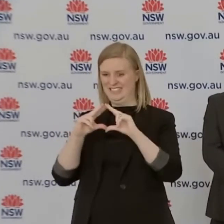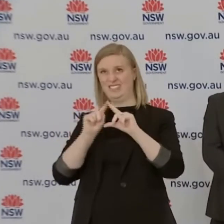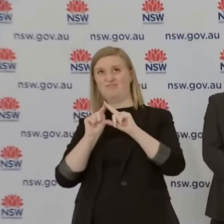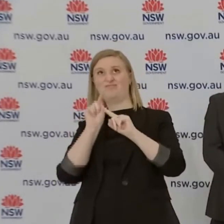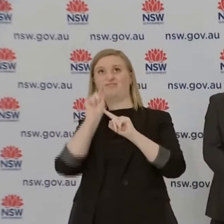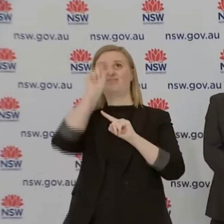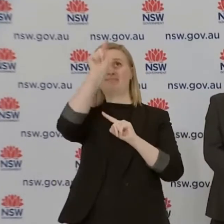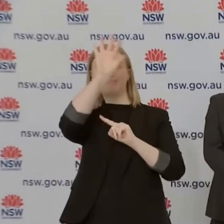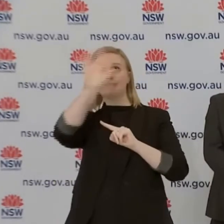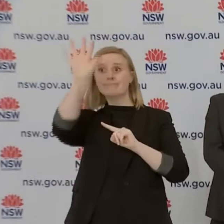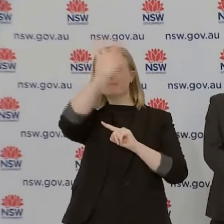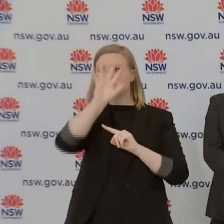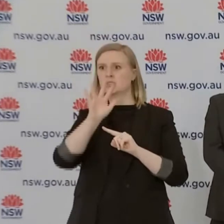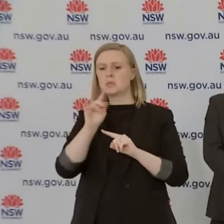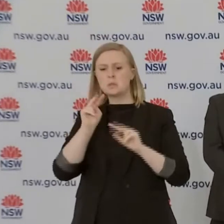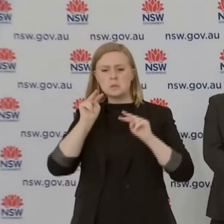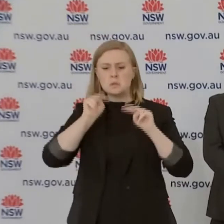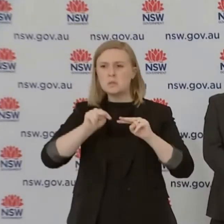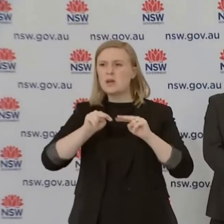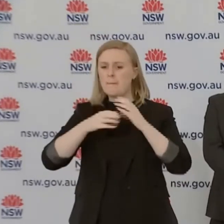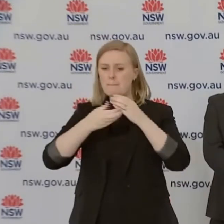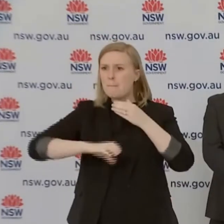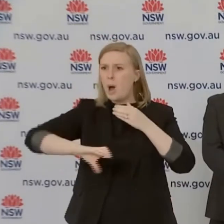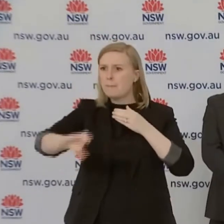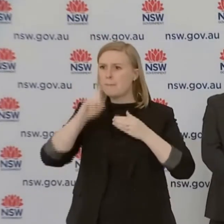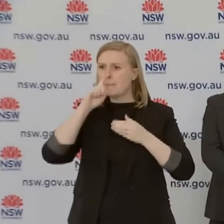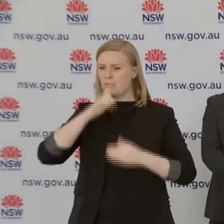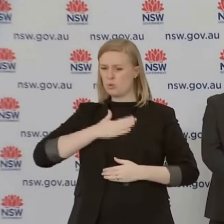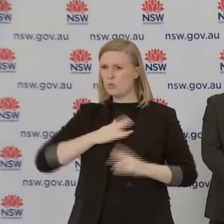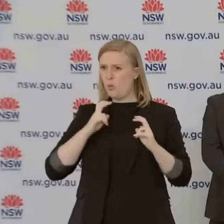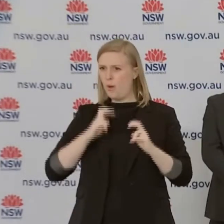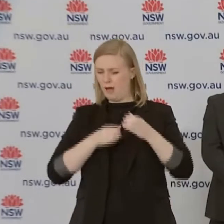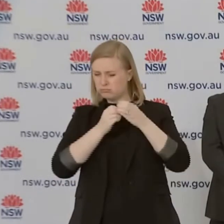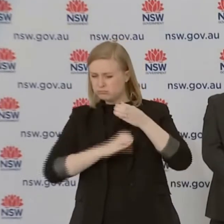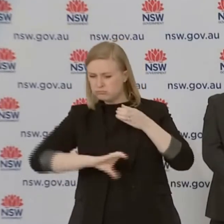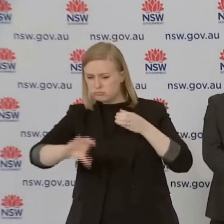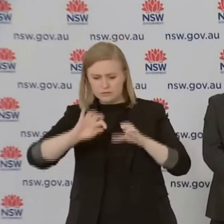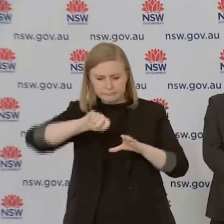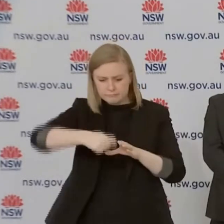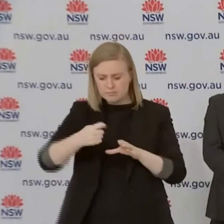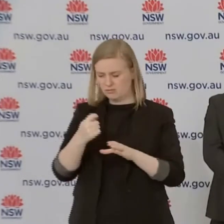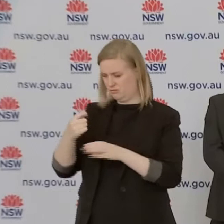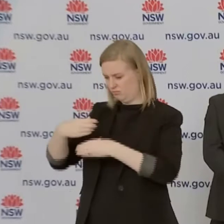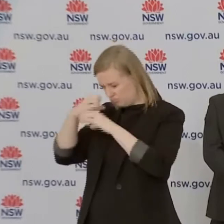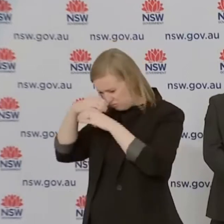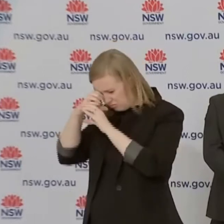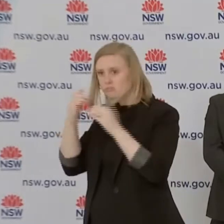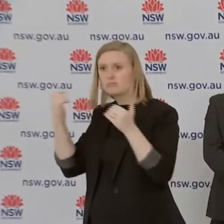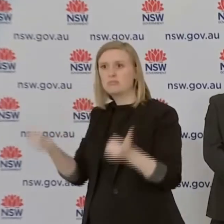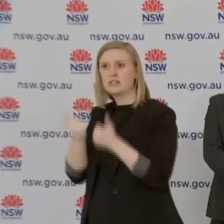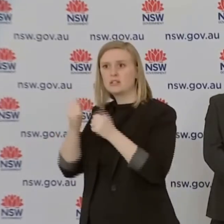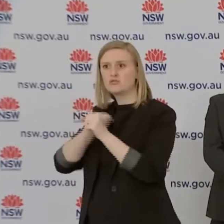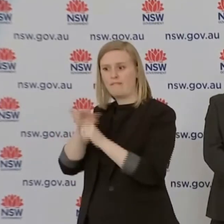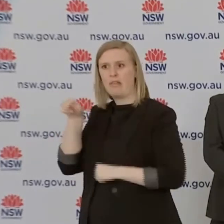suburbs where we really need people to come forward and get tested. The sewerage detected high viral load, which suggests there could be